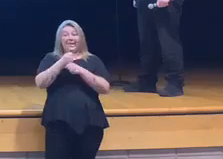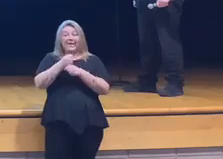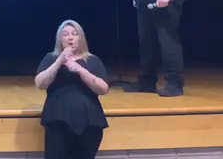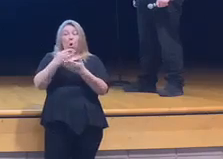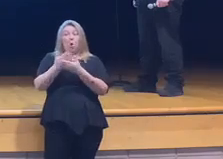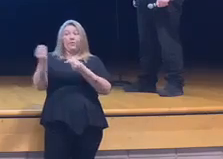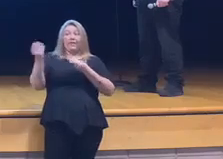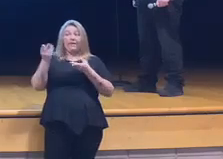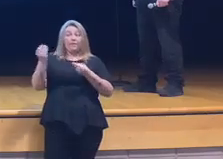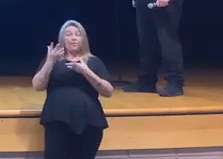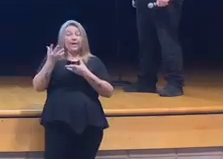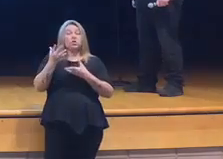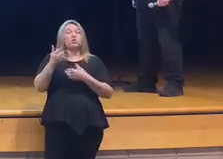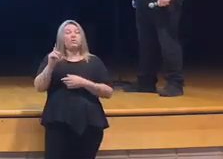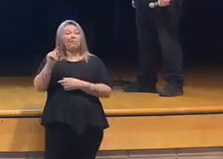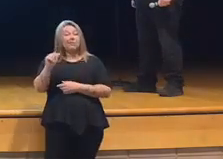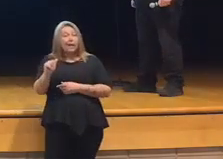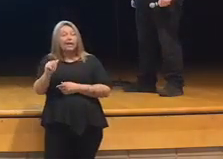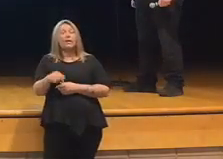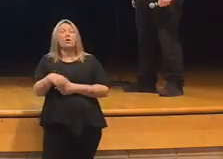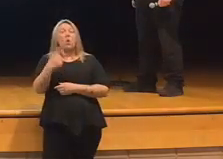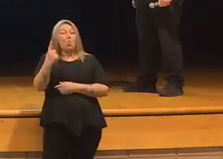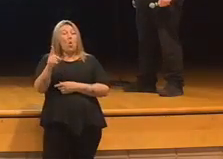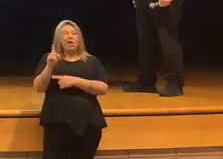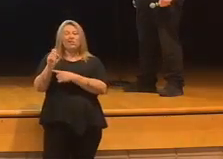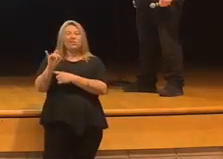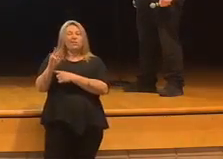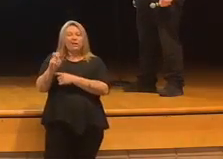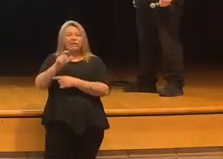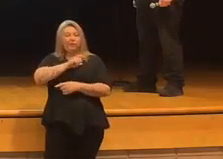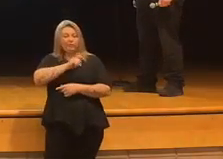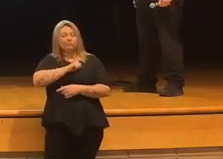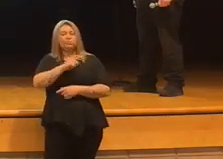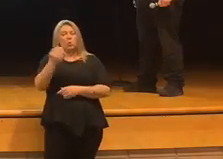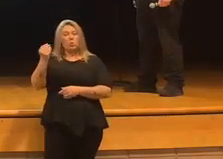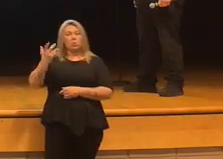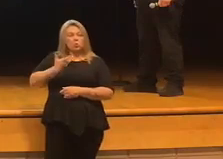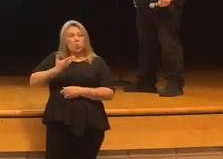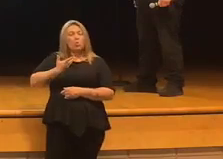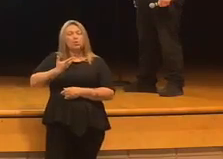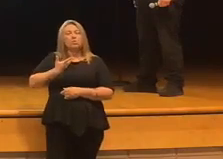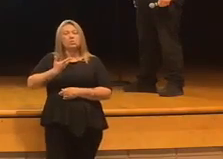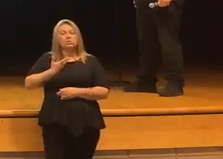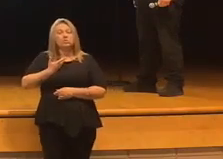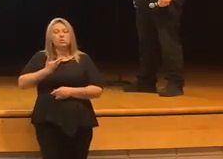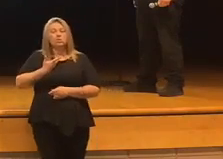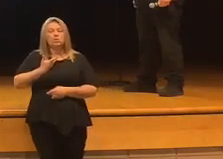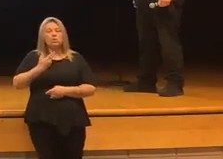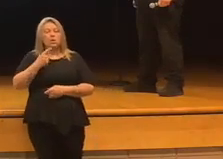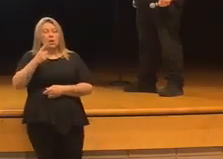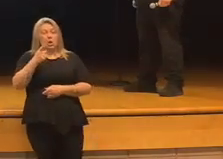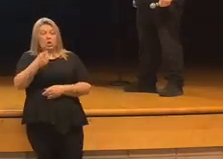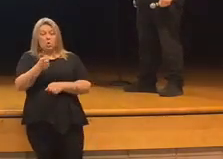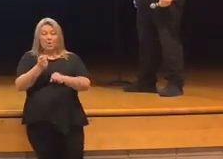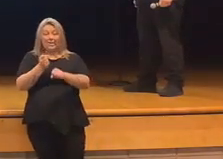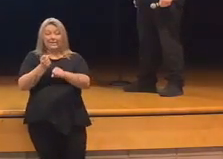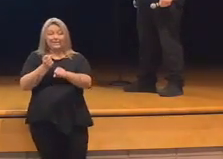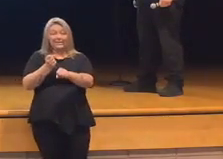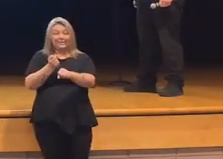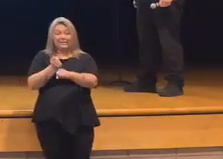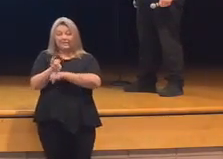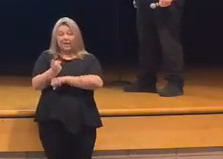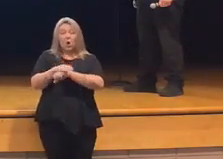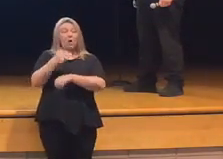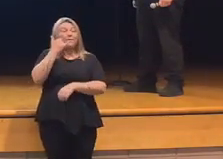this, one of the detectives that were talking to us about this said that because it's sent on your phone and